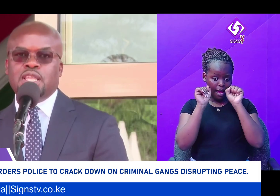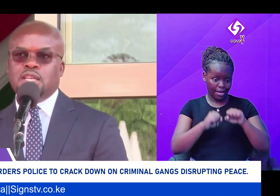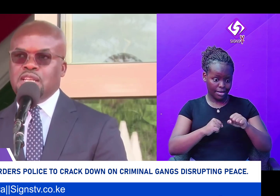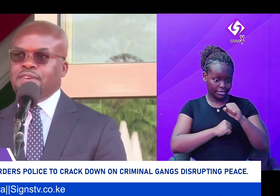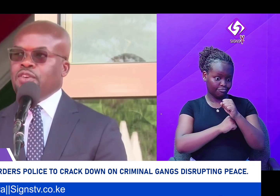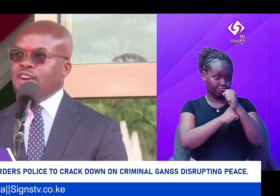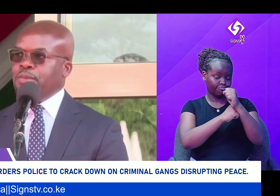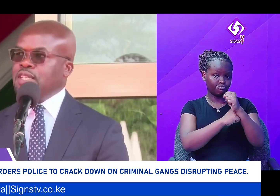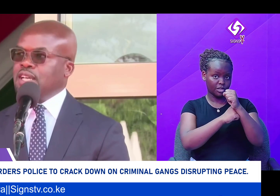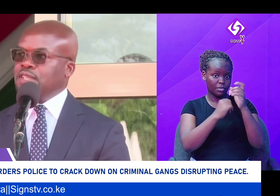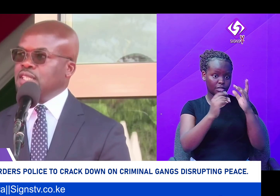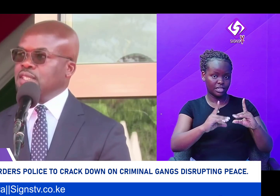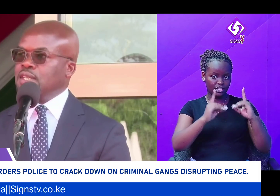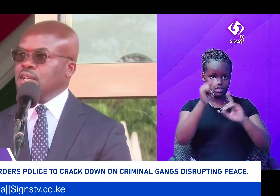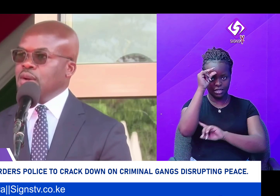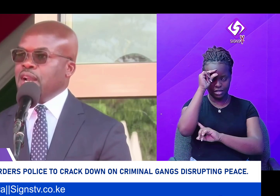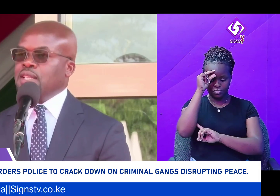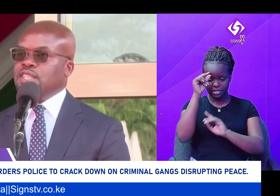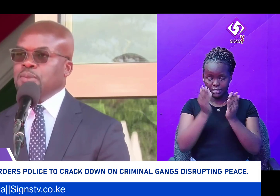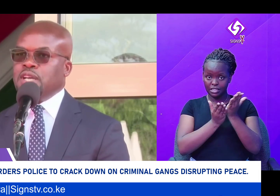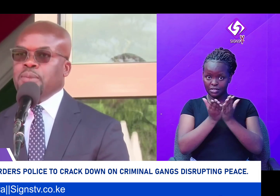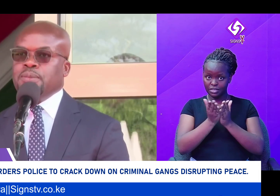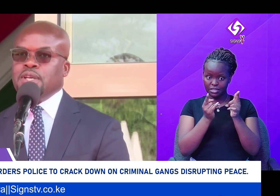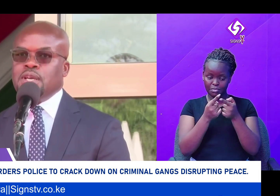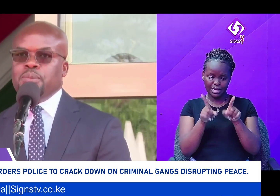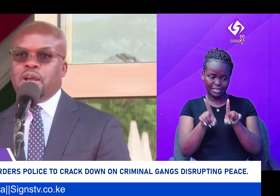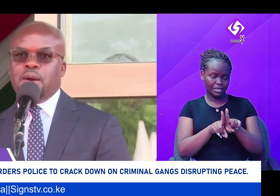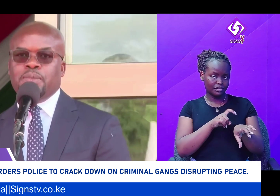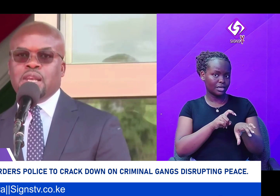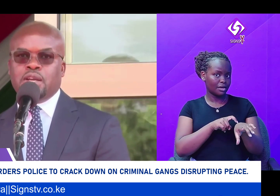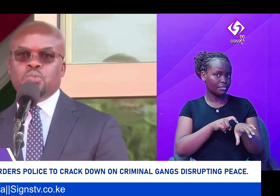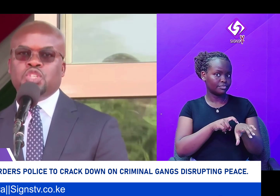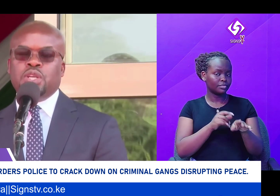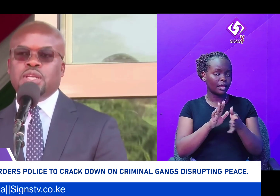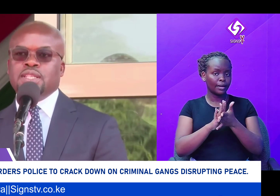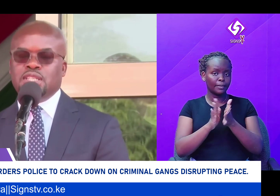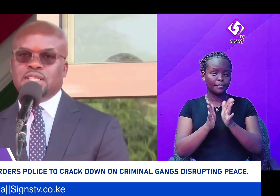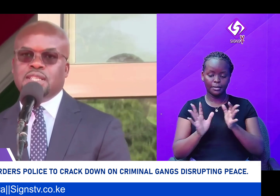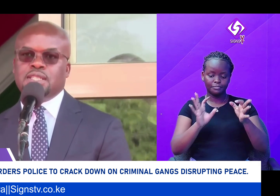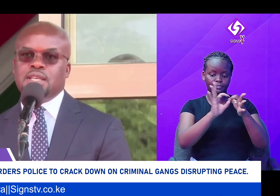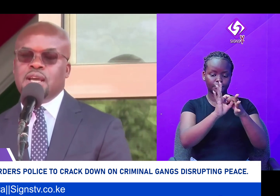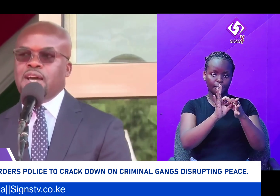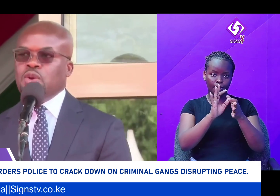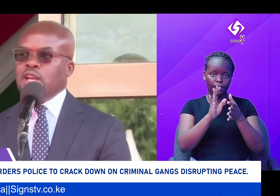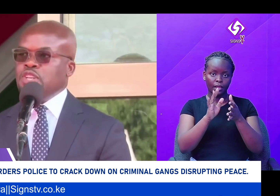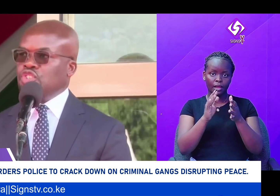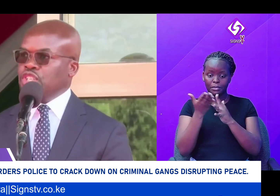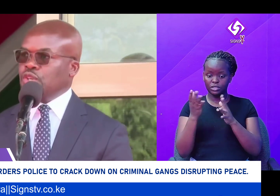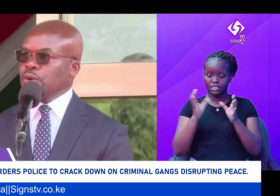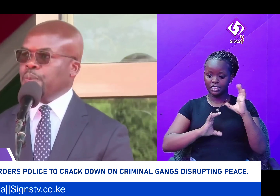the delivery of government services, but at the same time become the link between the citizens and your administration.